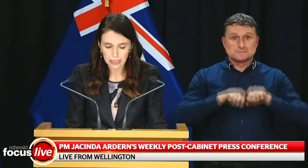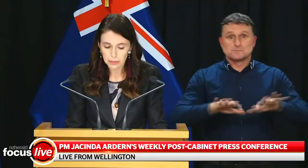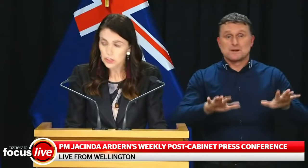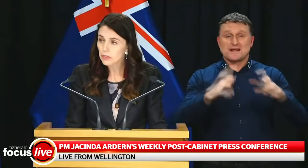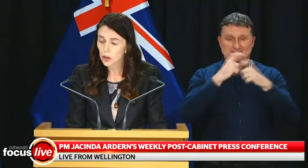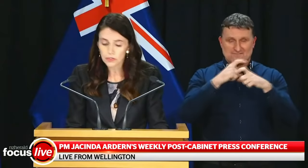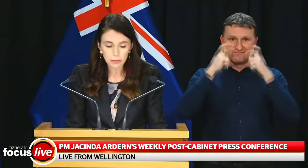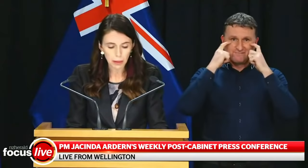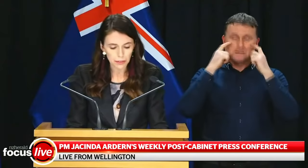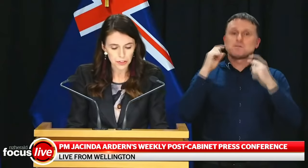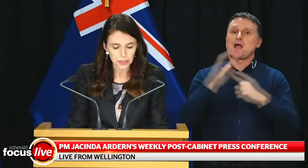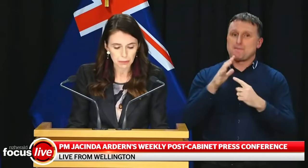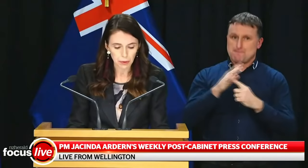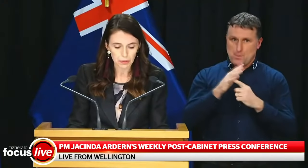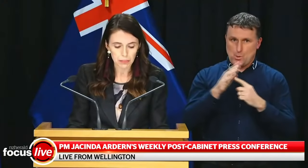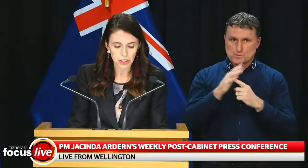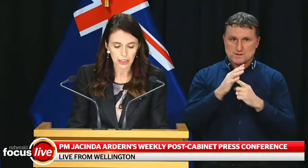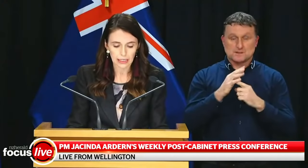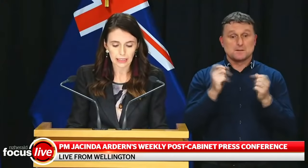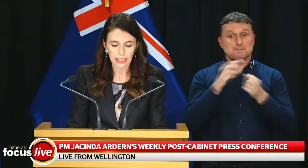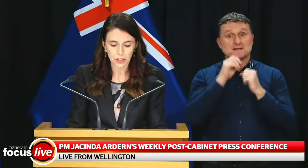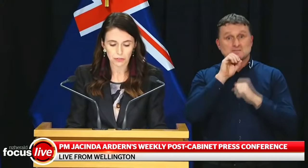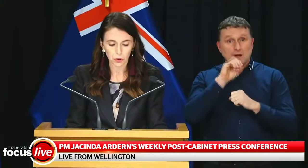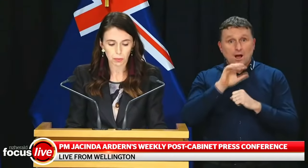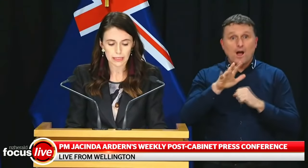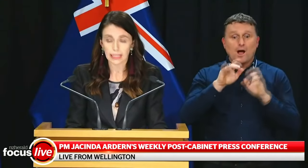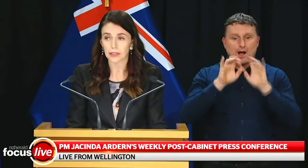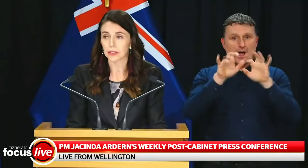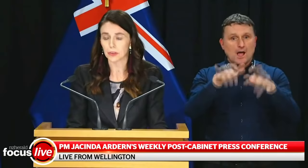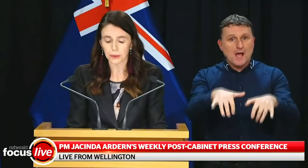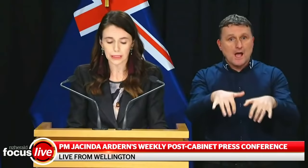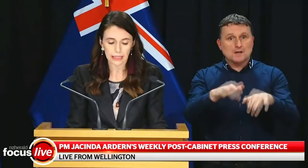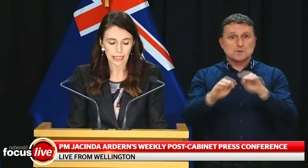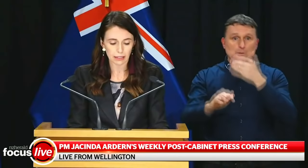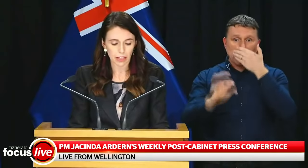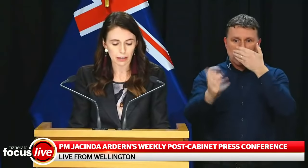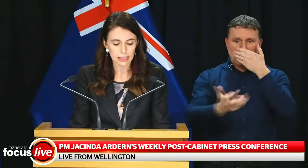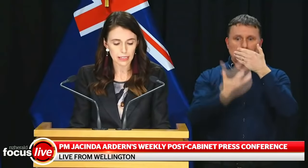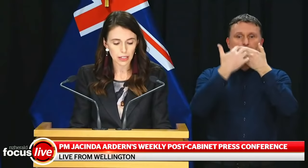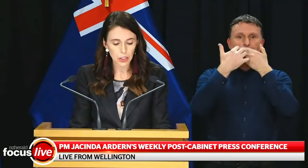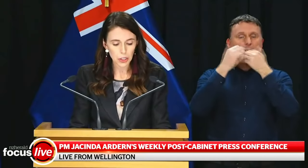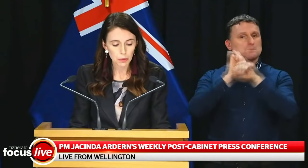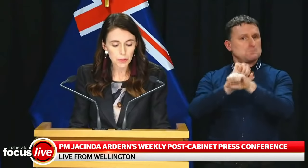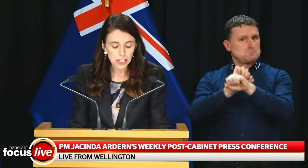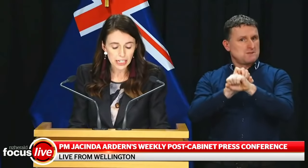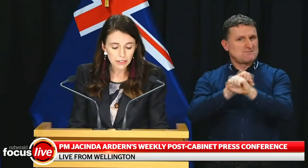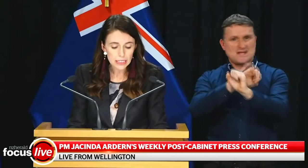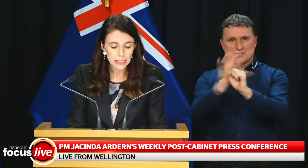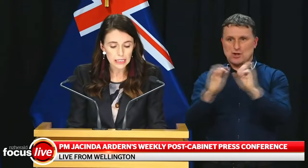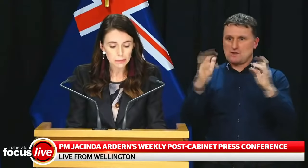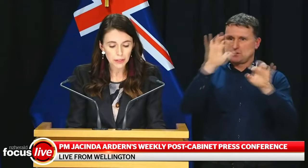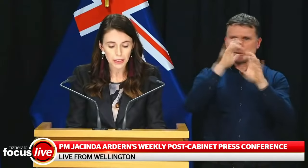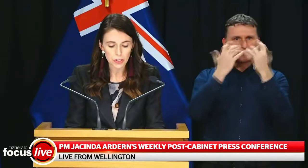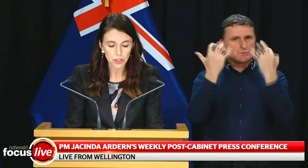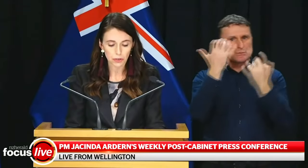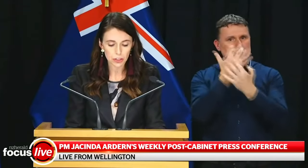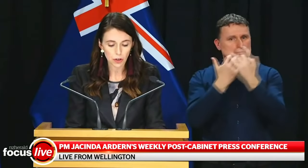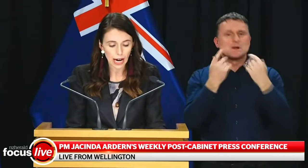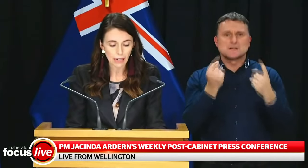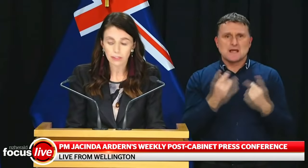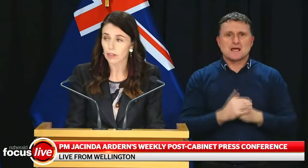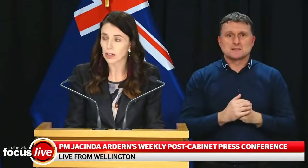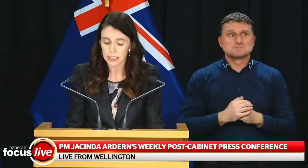the transmission of COVID by reducing both emission and inhalation of droplets and aerosols containing the virus. Emerging evidence and experience has